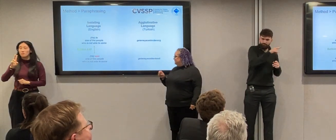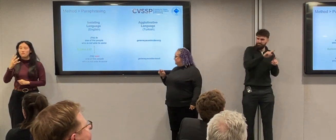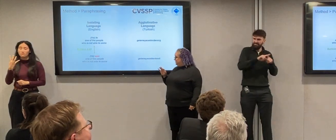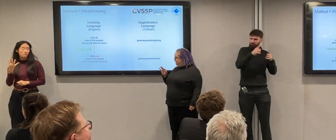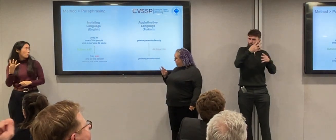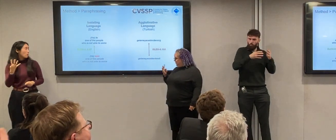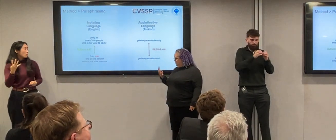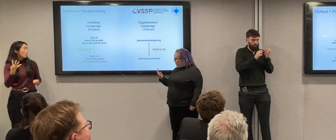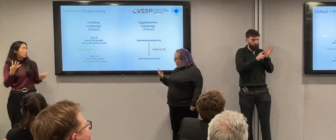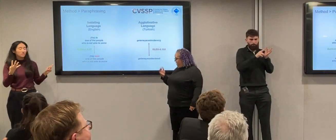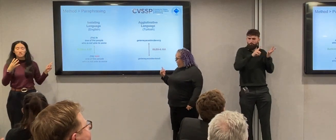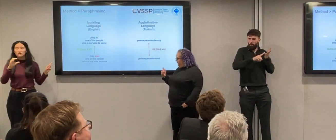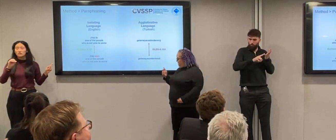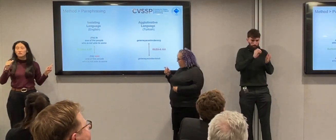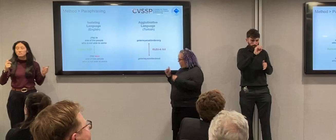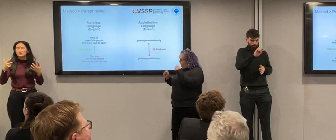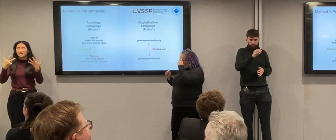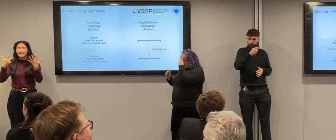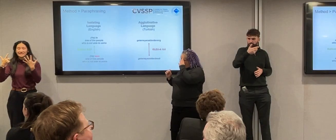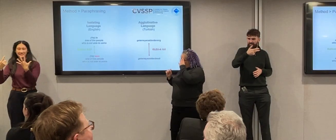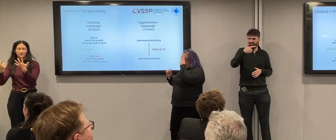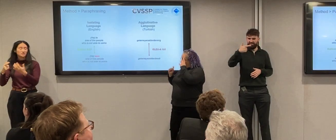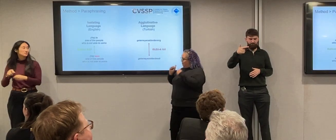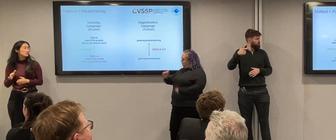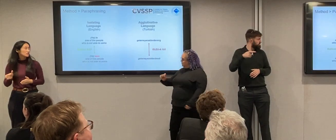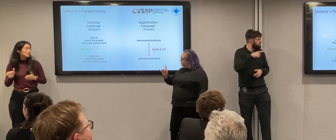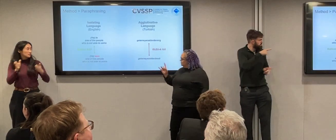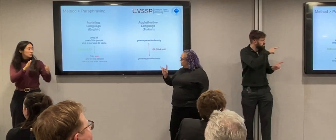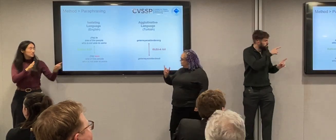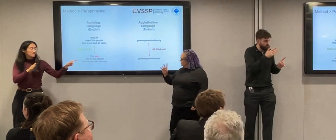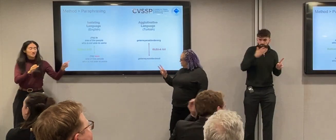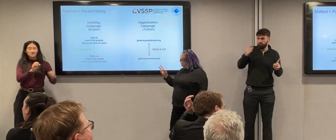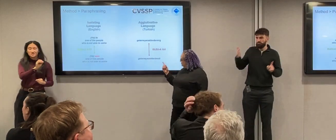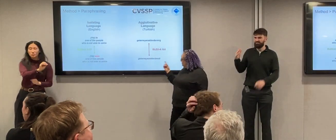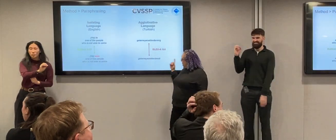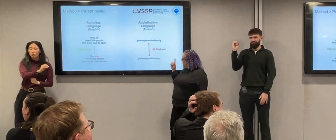0.87, we have a blue 4 of 0.